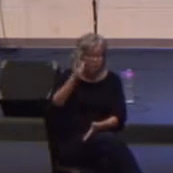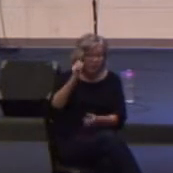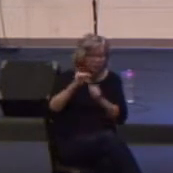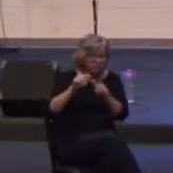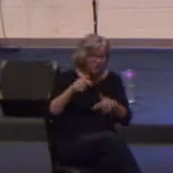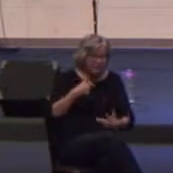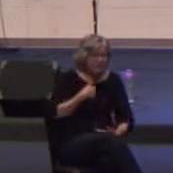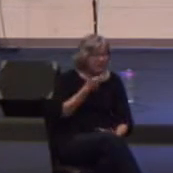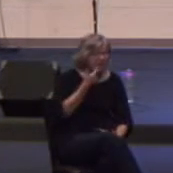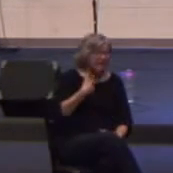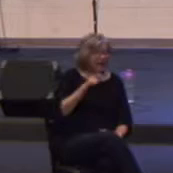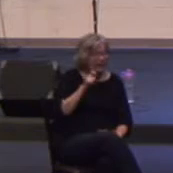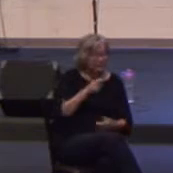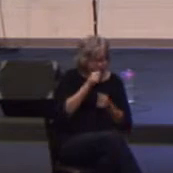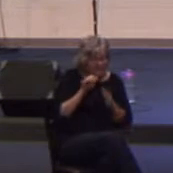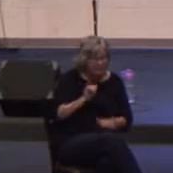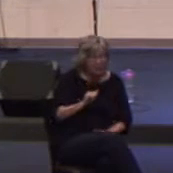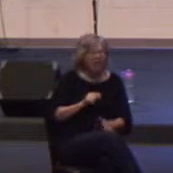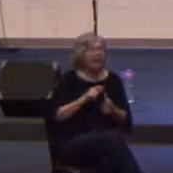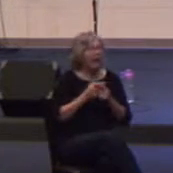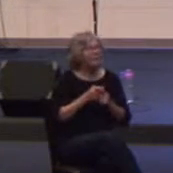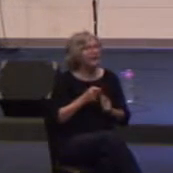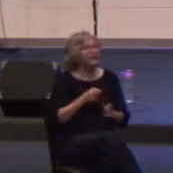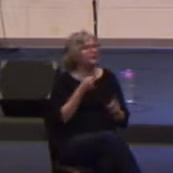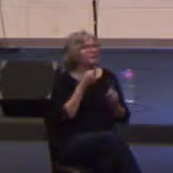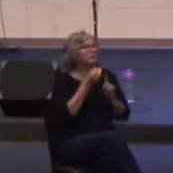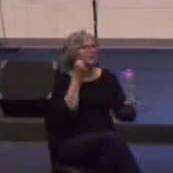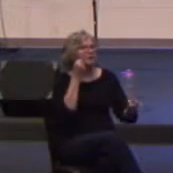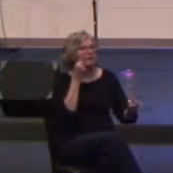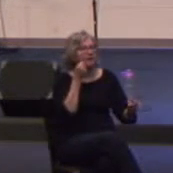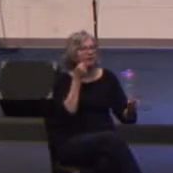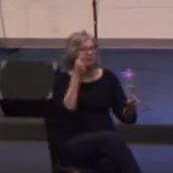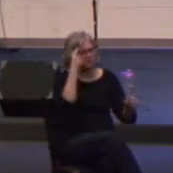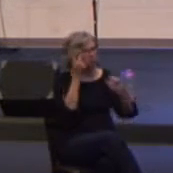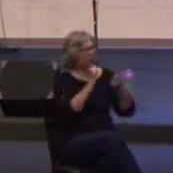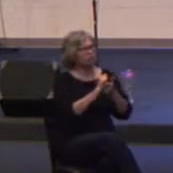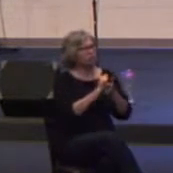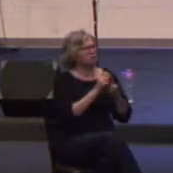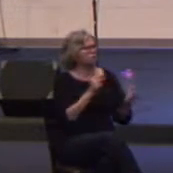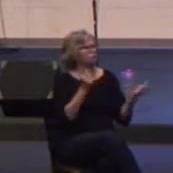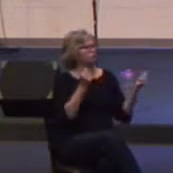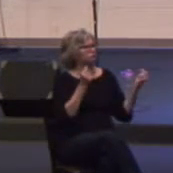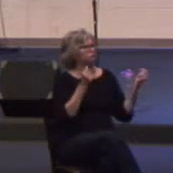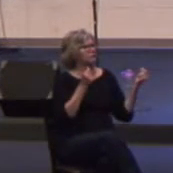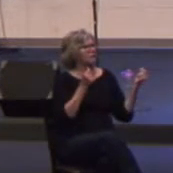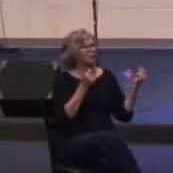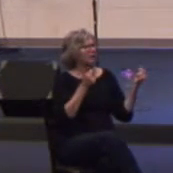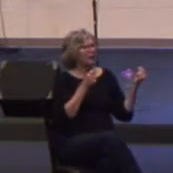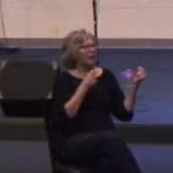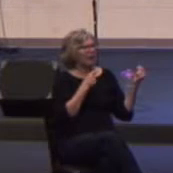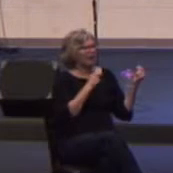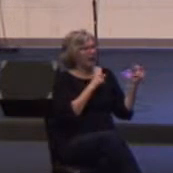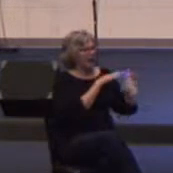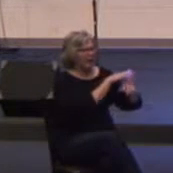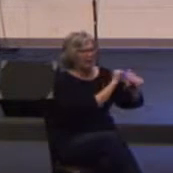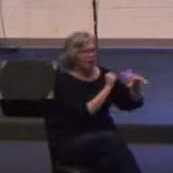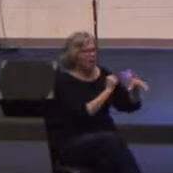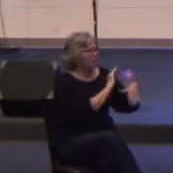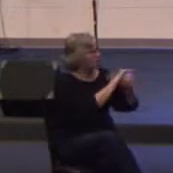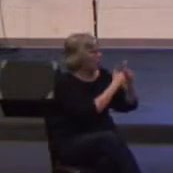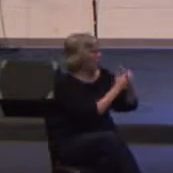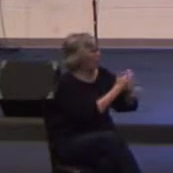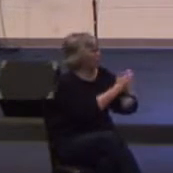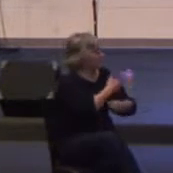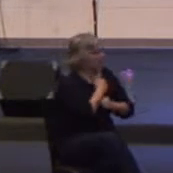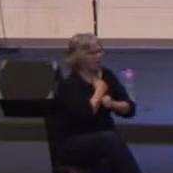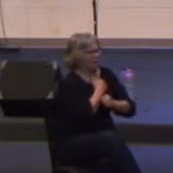kind of need some blessing as well. And then Pharaoh changes his mind instantly. And he assembles all of his troops